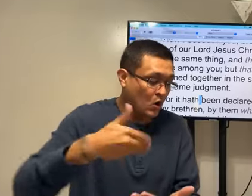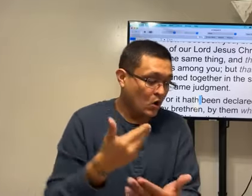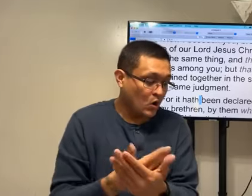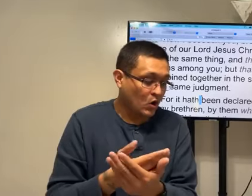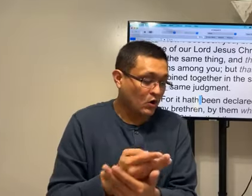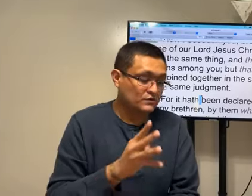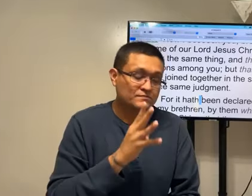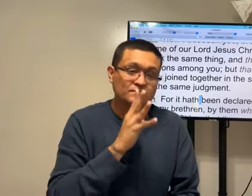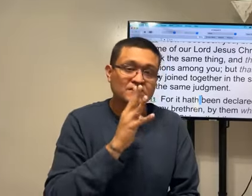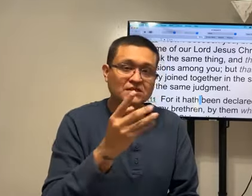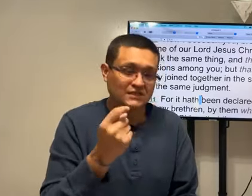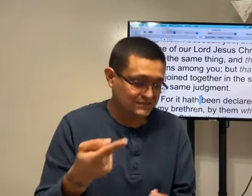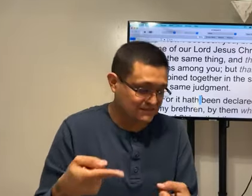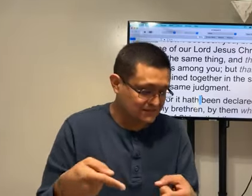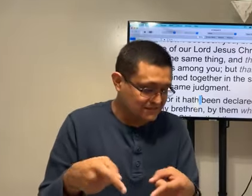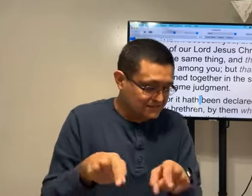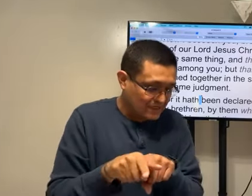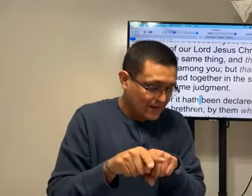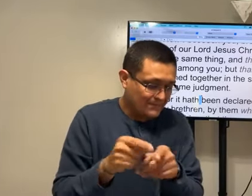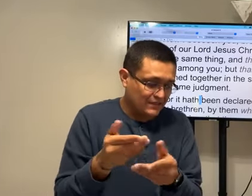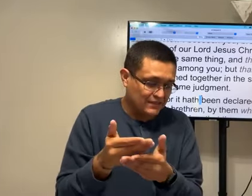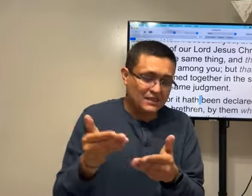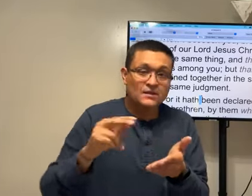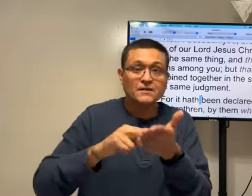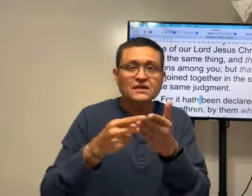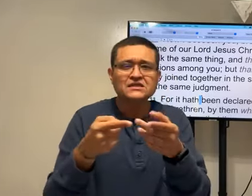That ye all speak the same thing.